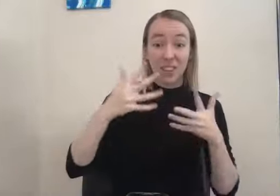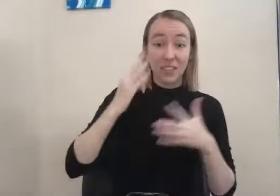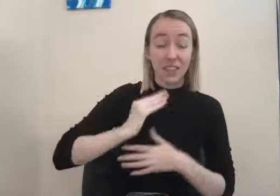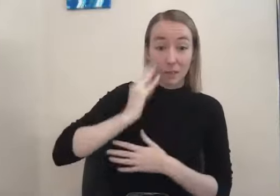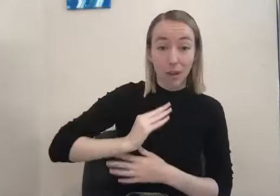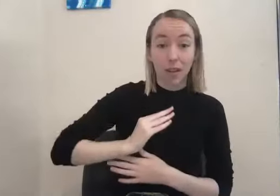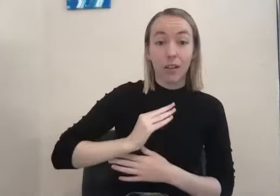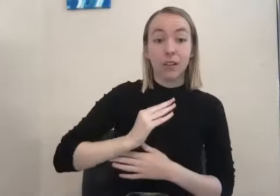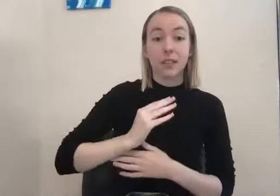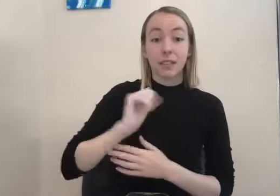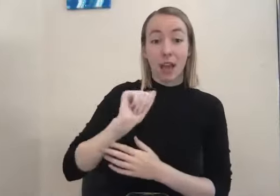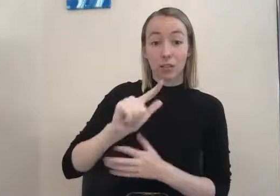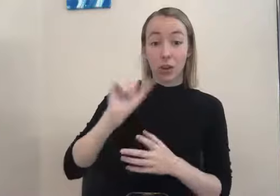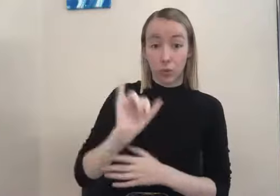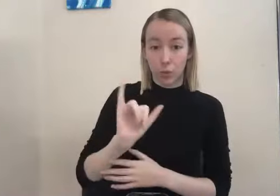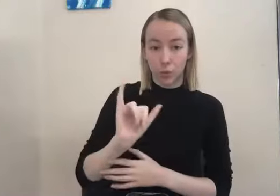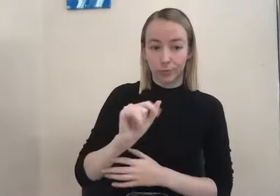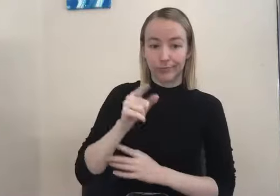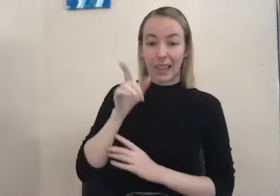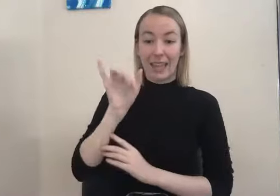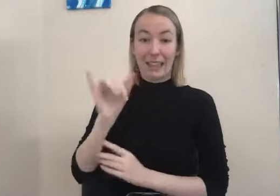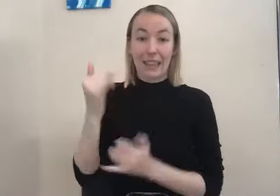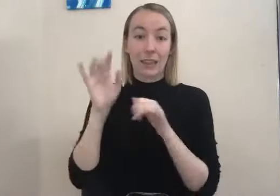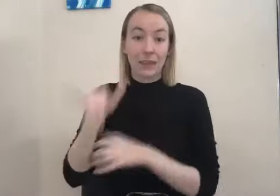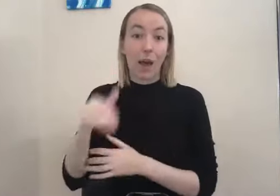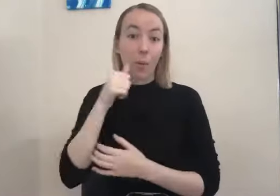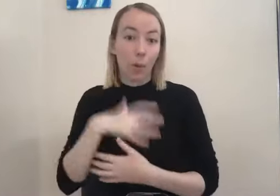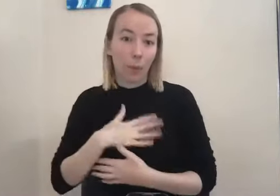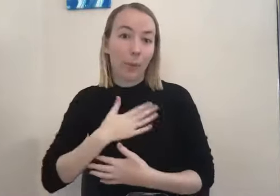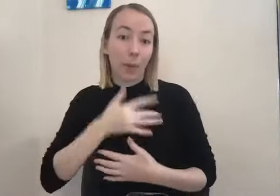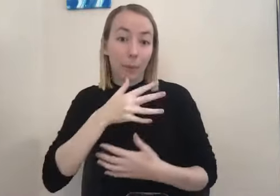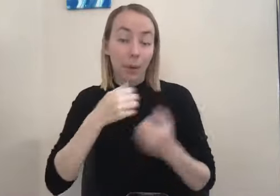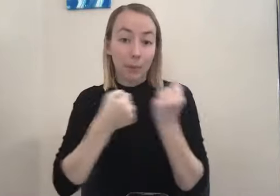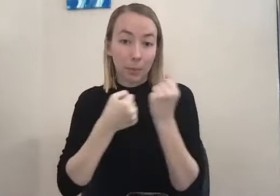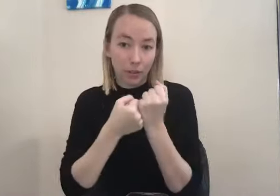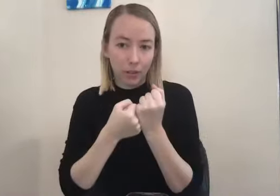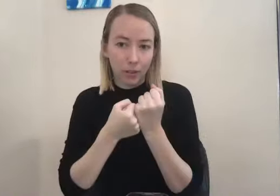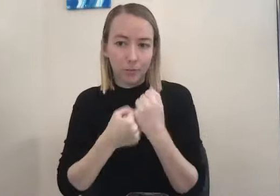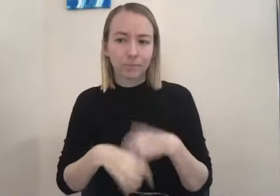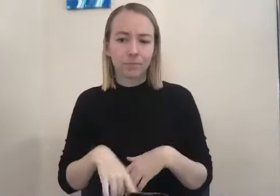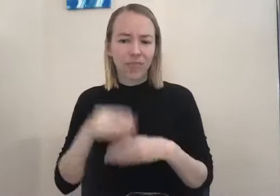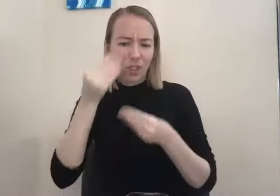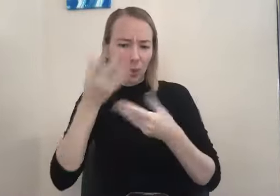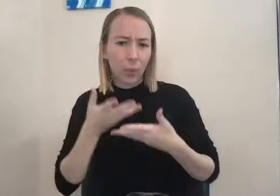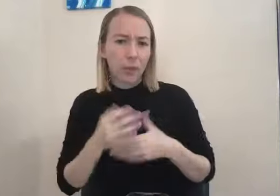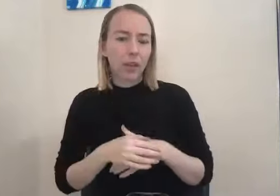cringe. And see, when I look back now, I was quite Bonnie, you know, and I think I wish I had appreciated my Bonniness back then. But I